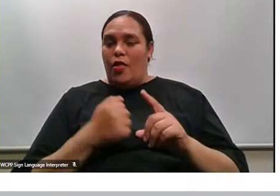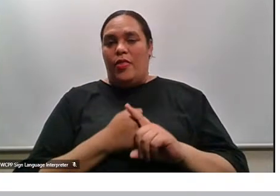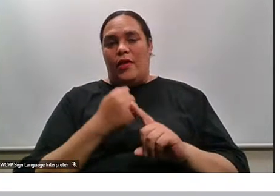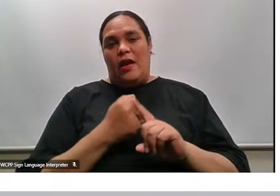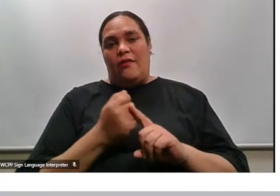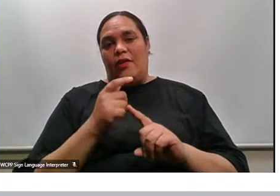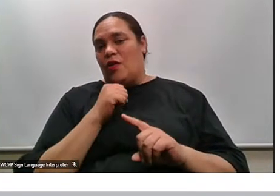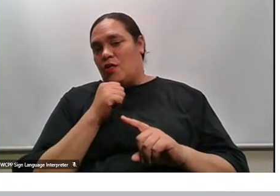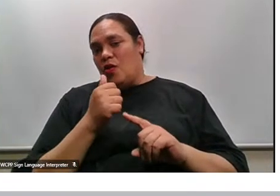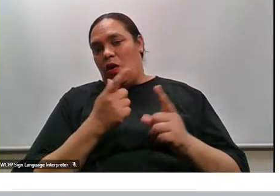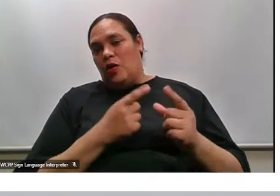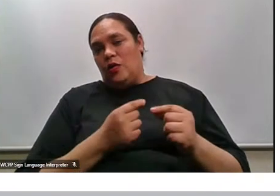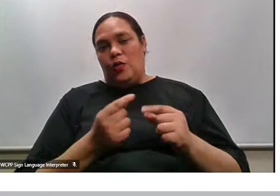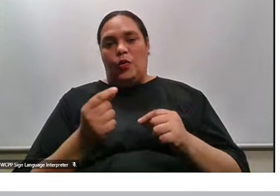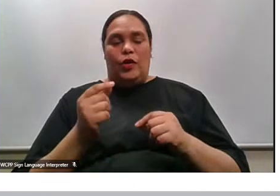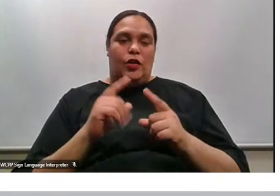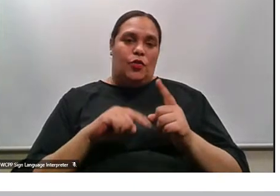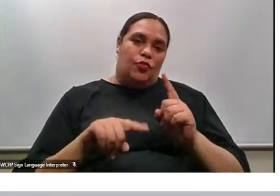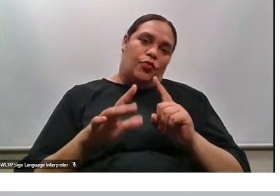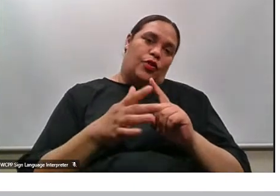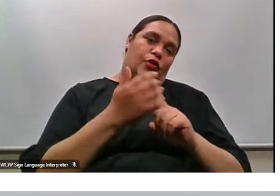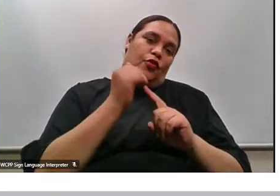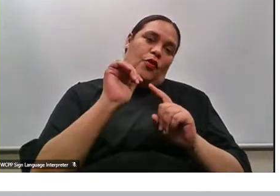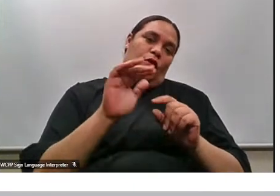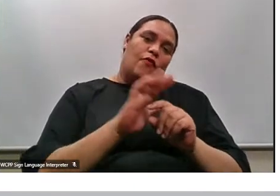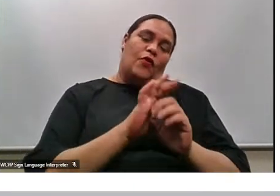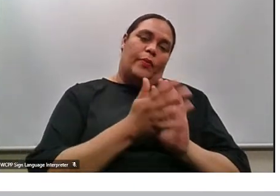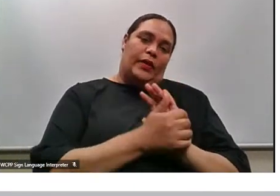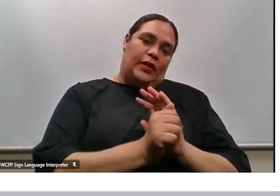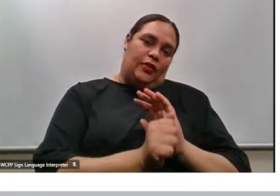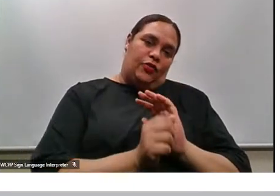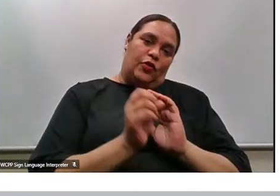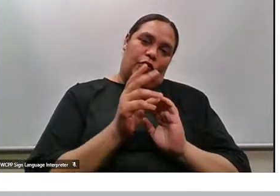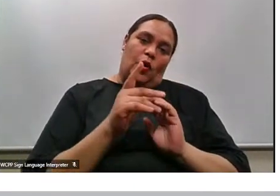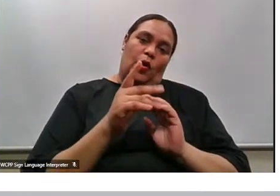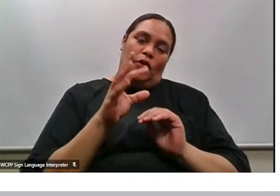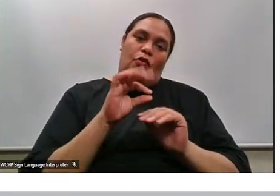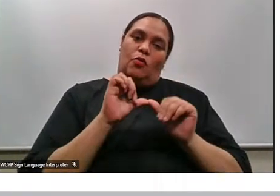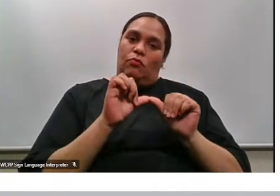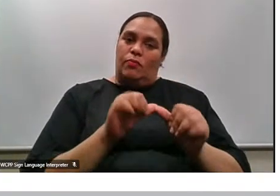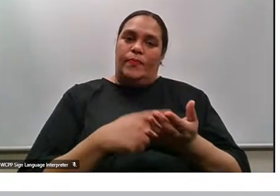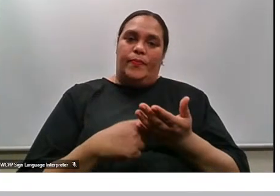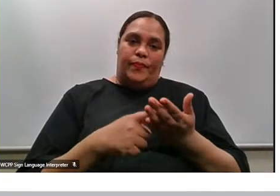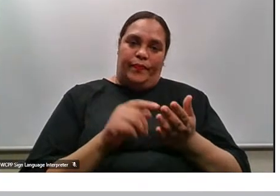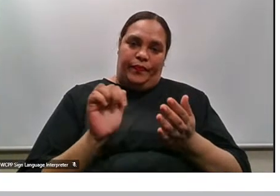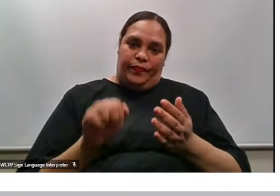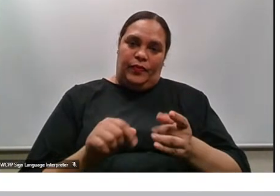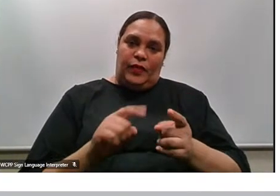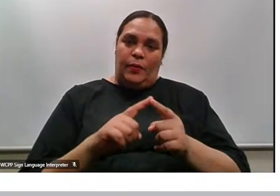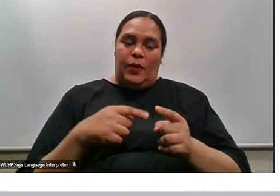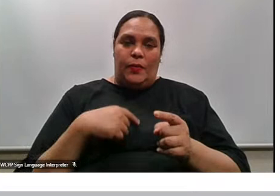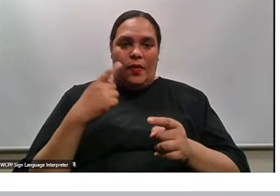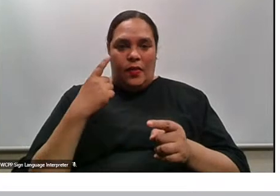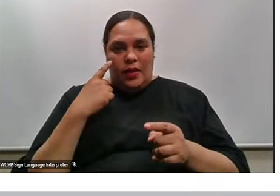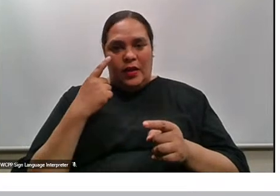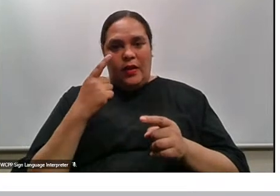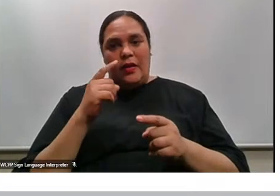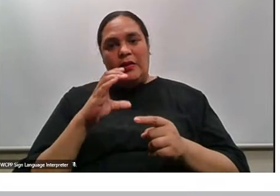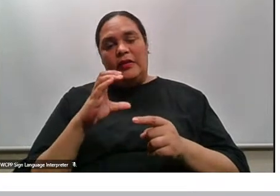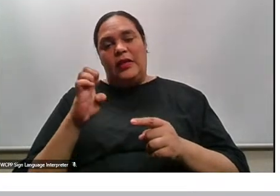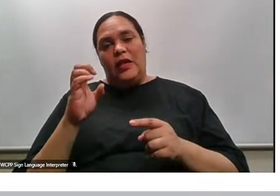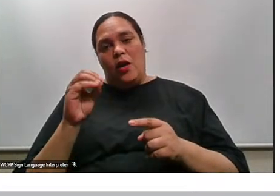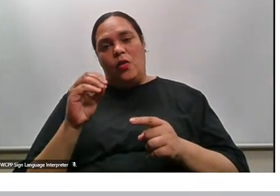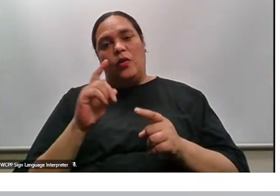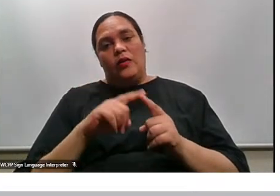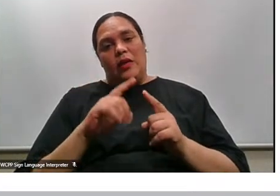not ultimately reaching their full potential. So it is an ongoing discussion. And I think the CEO, I will also